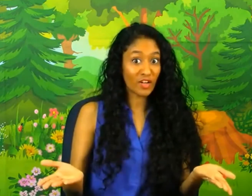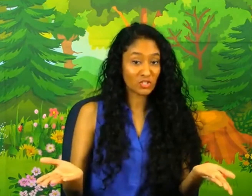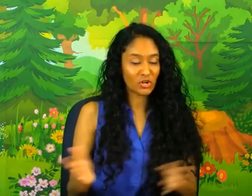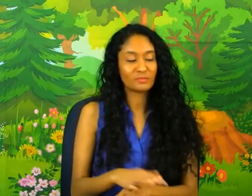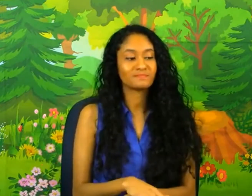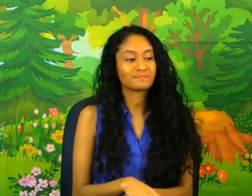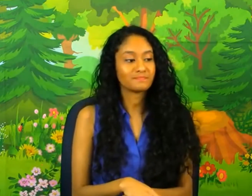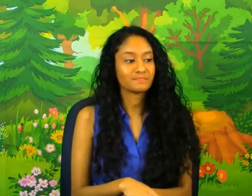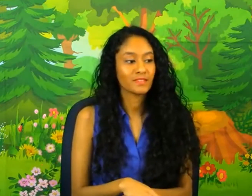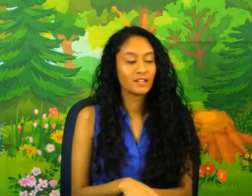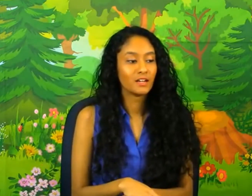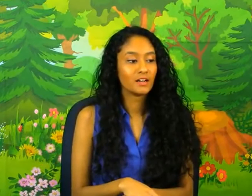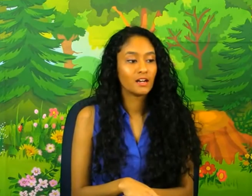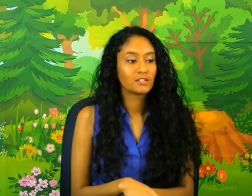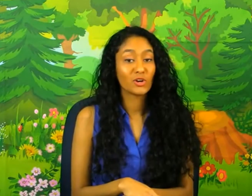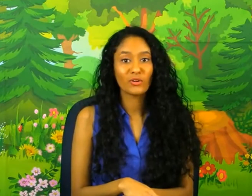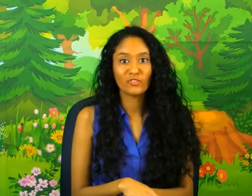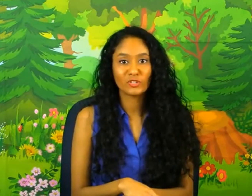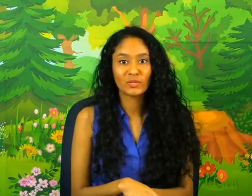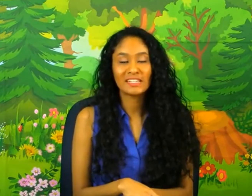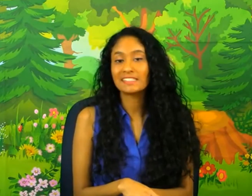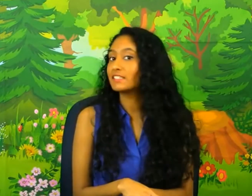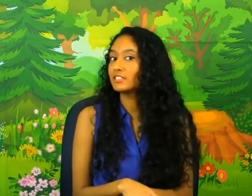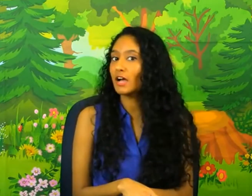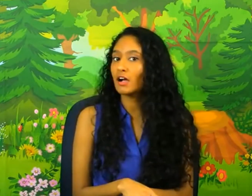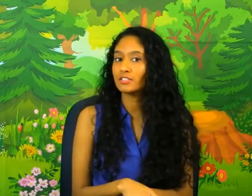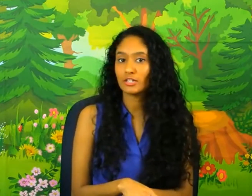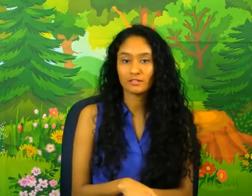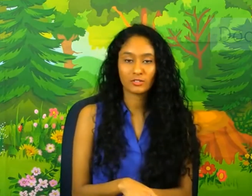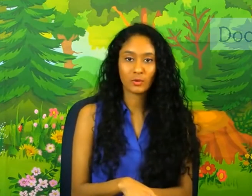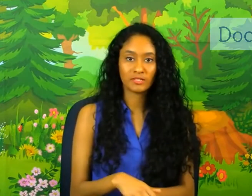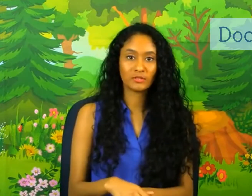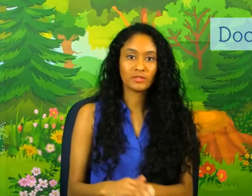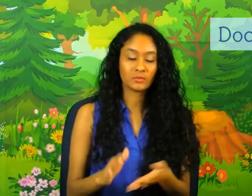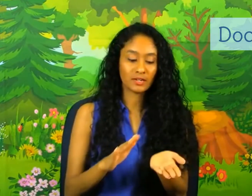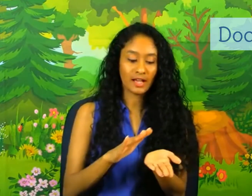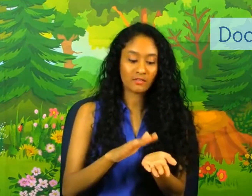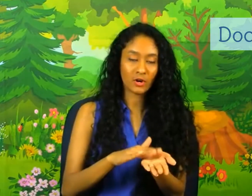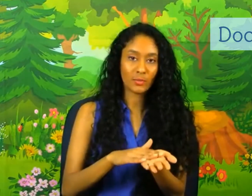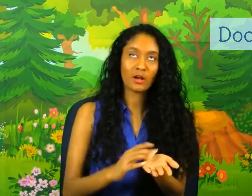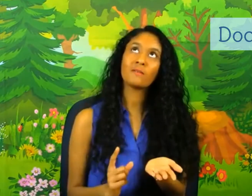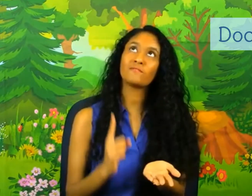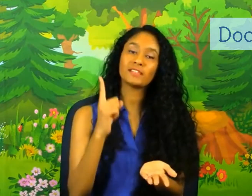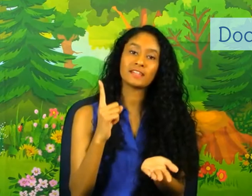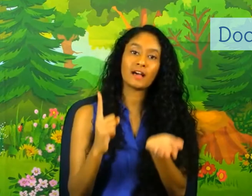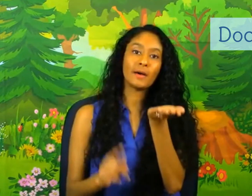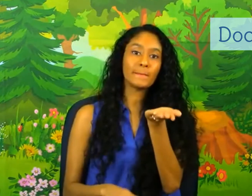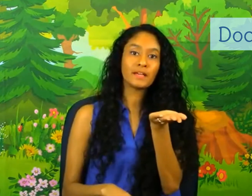professional. So our first one is doctor. So what we do is we're gonna have our palm facing up, our